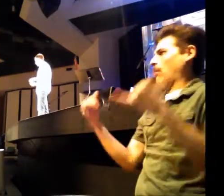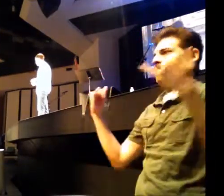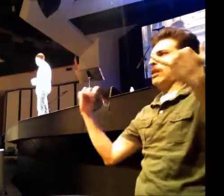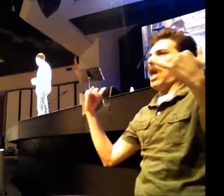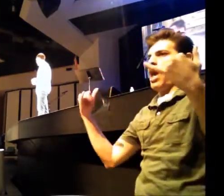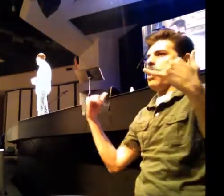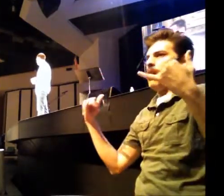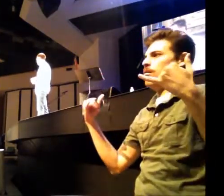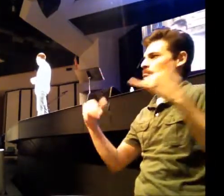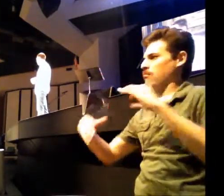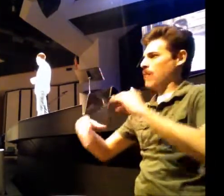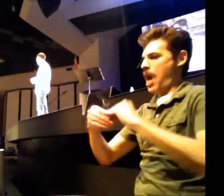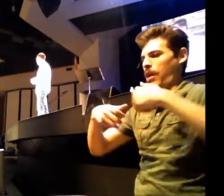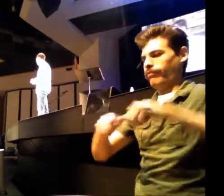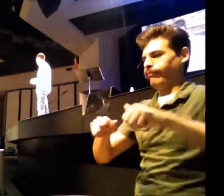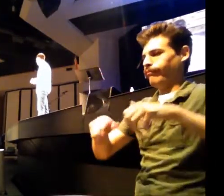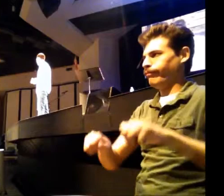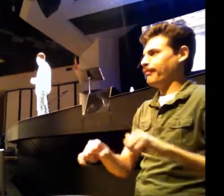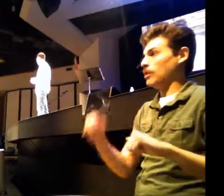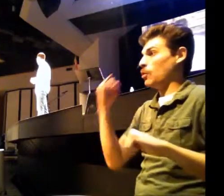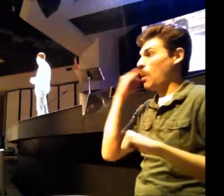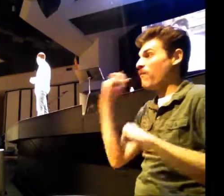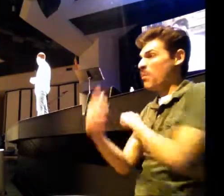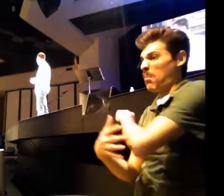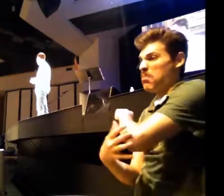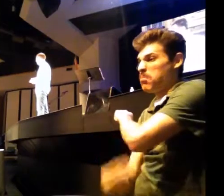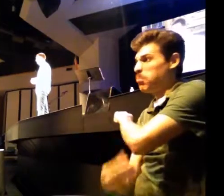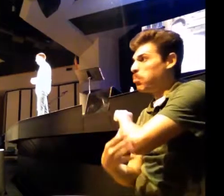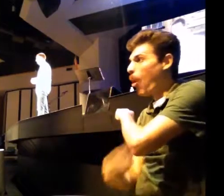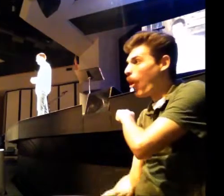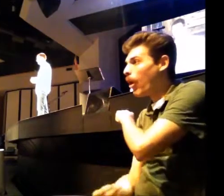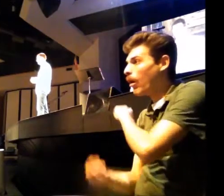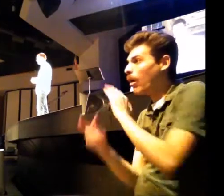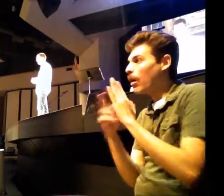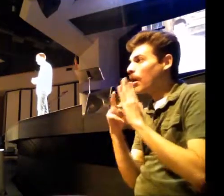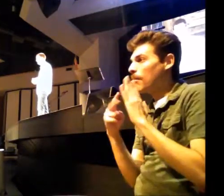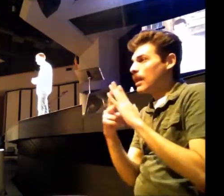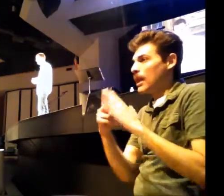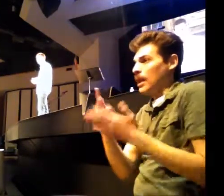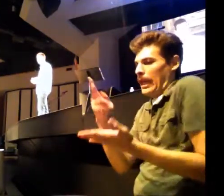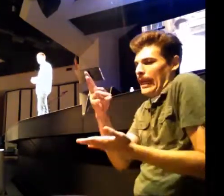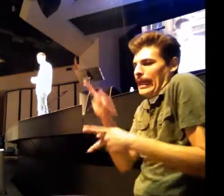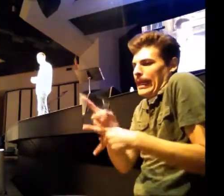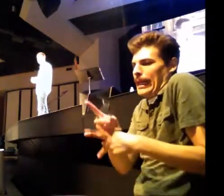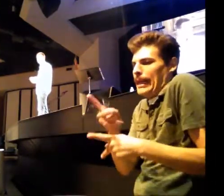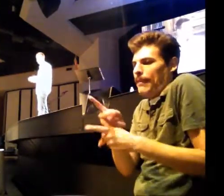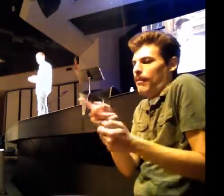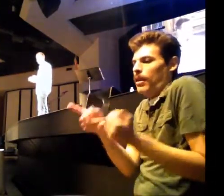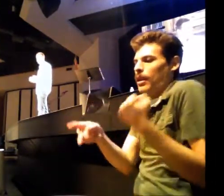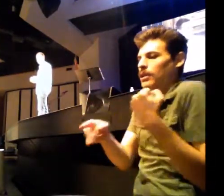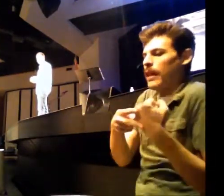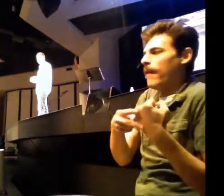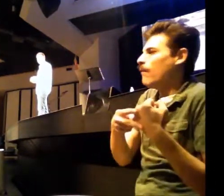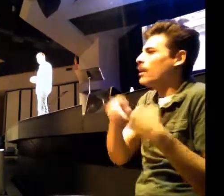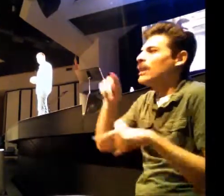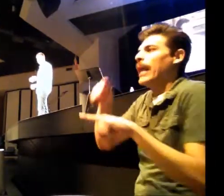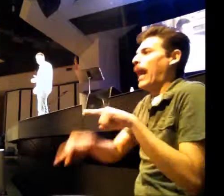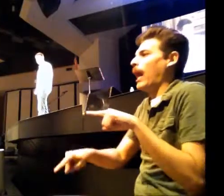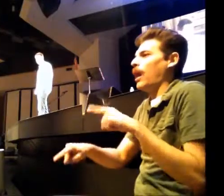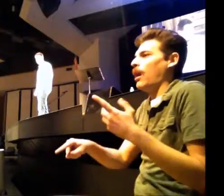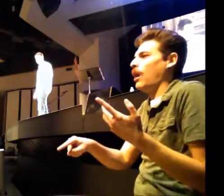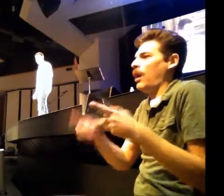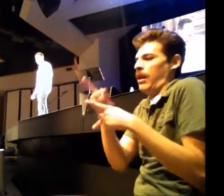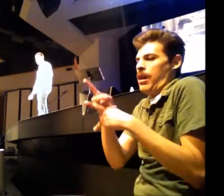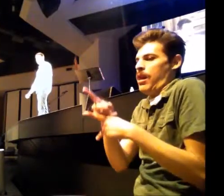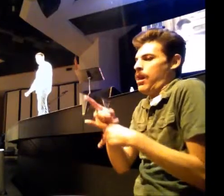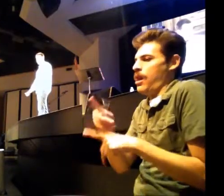so this is what you do. Well, if you're poor, you're out of bread. Or you're not sustaining this practice, you don't have these things, and so you're